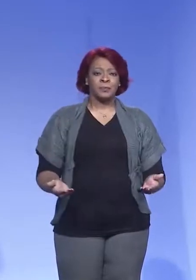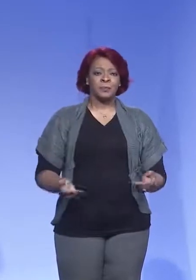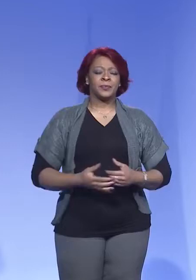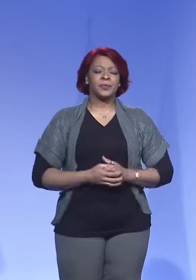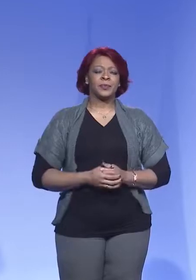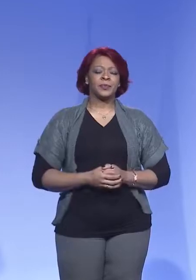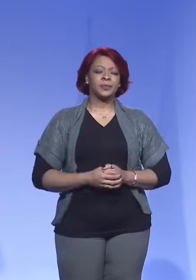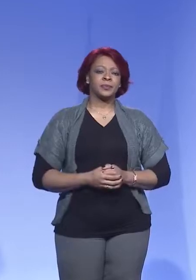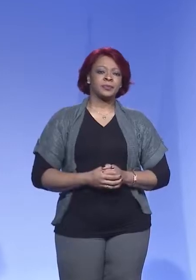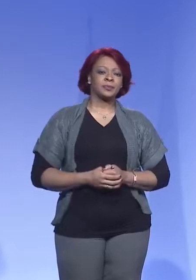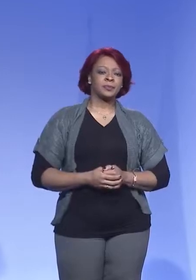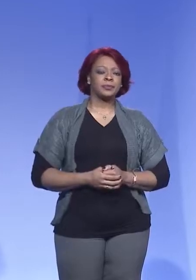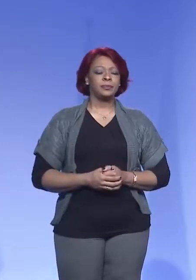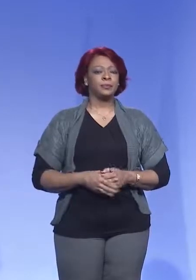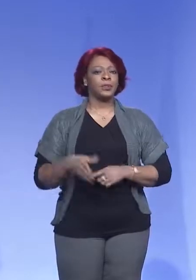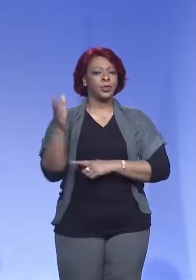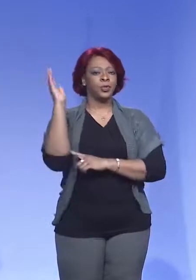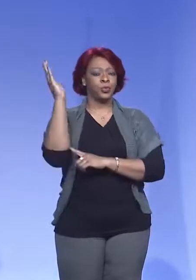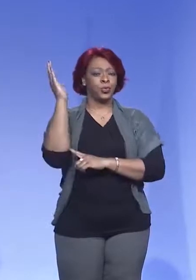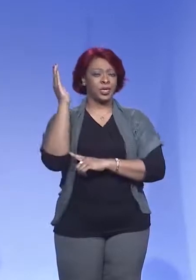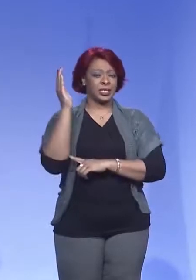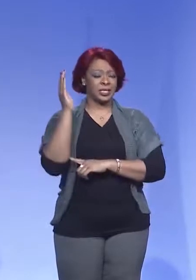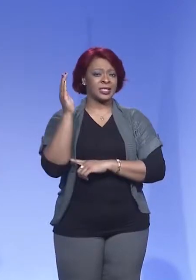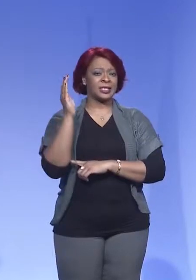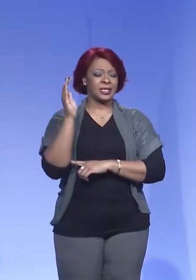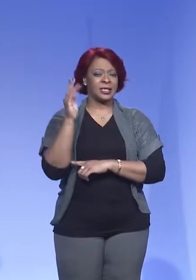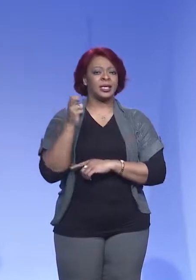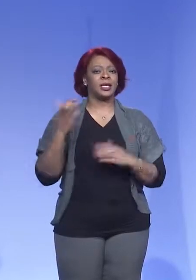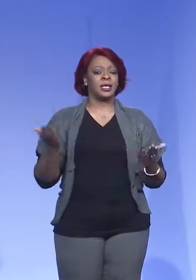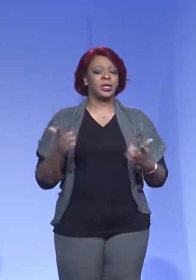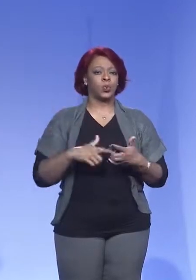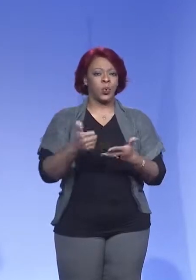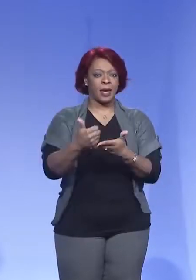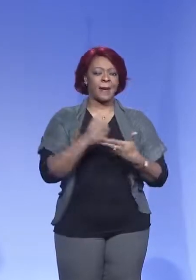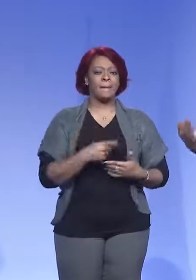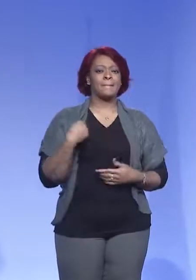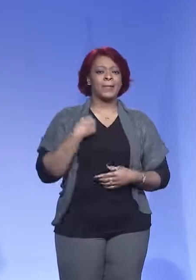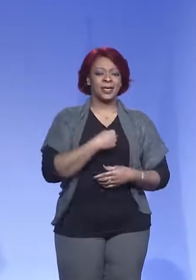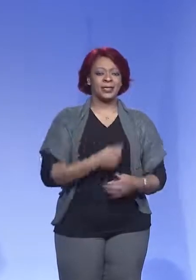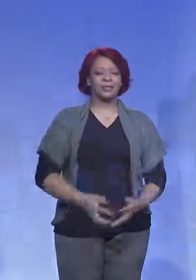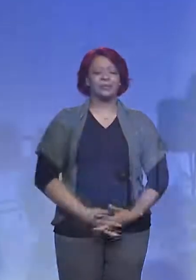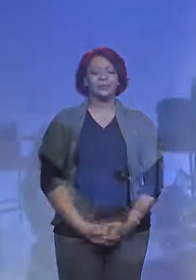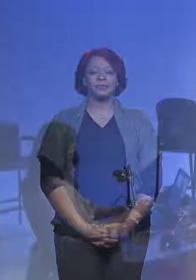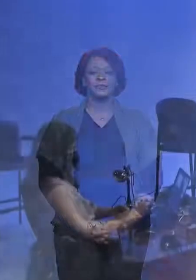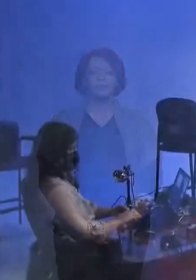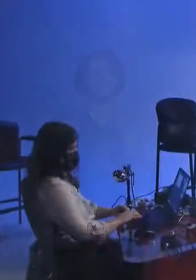to present to us, and he's here to help us.